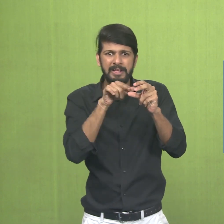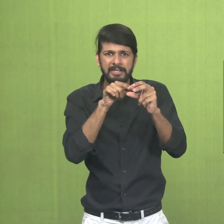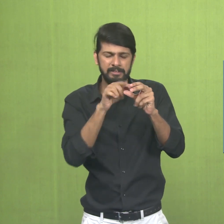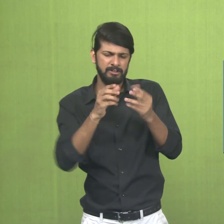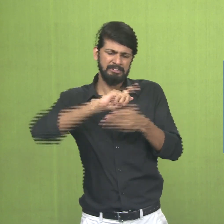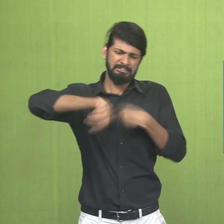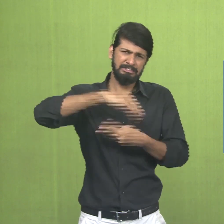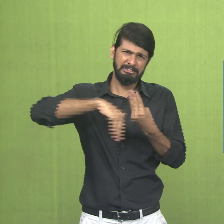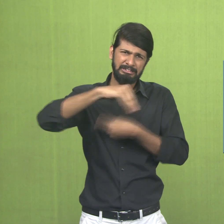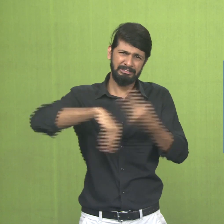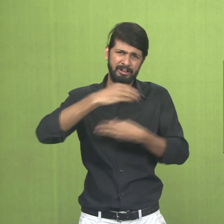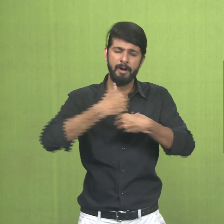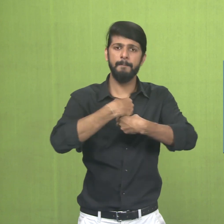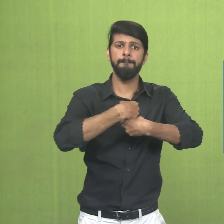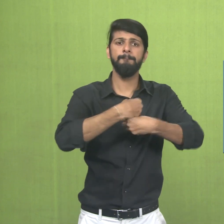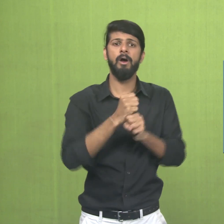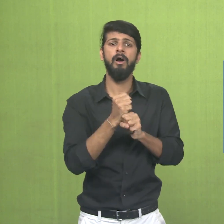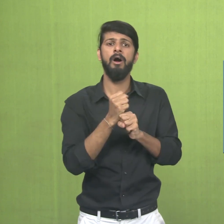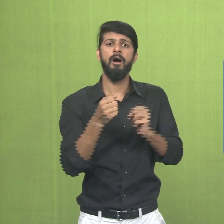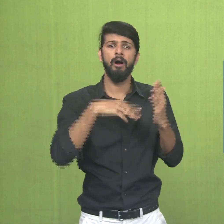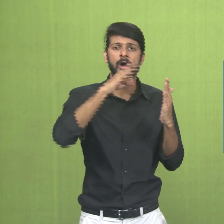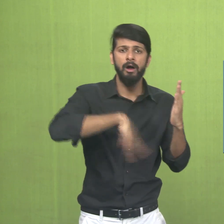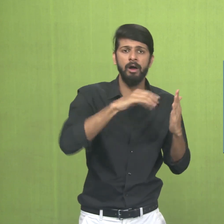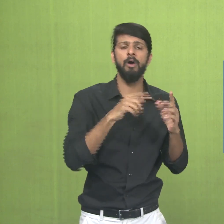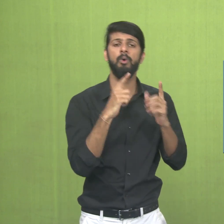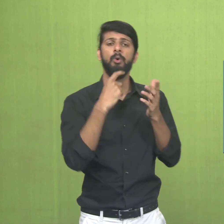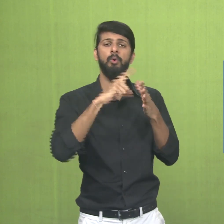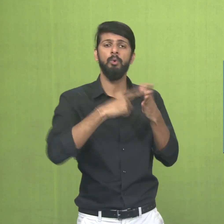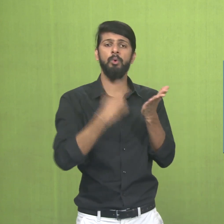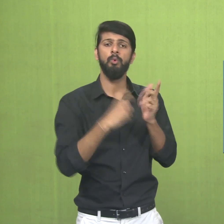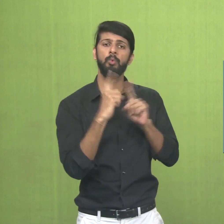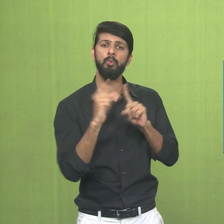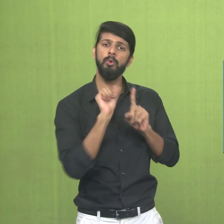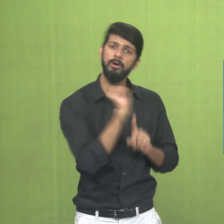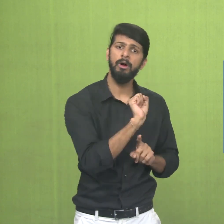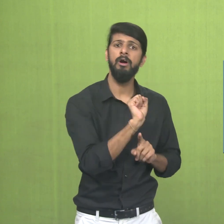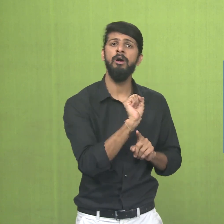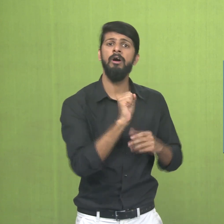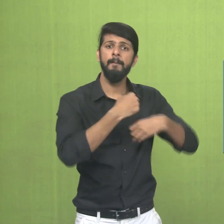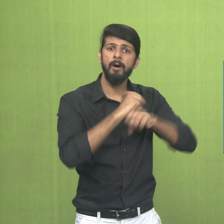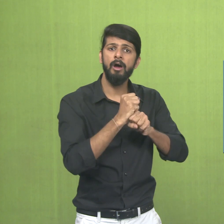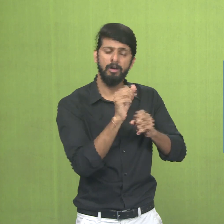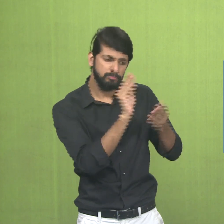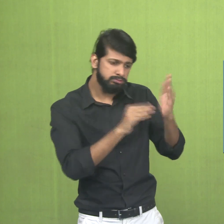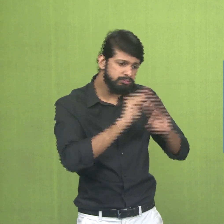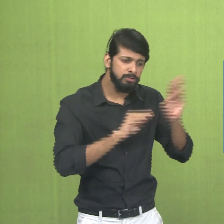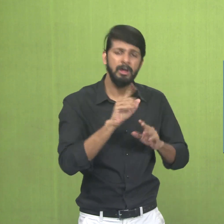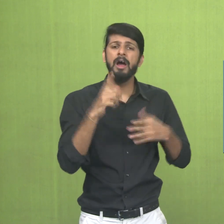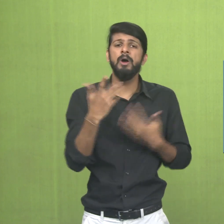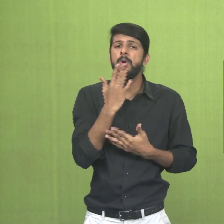egg white to use as a binding product for the pigments of the earth colors which he would